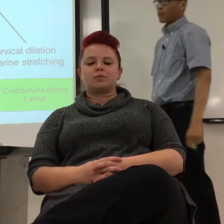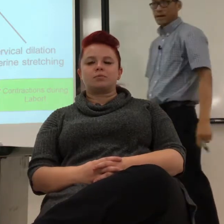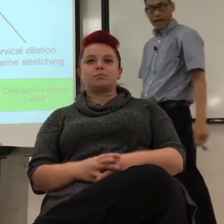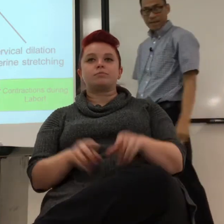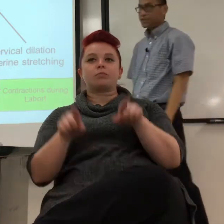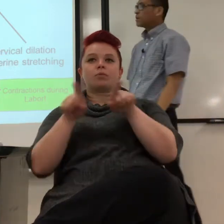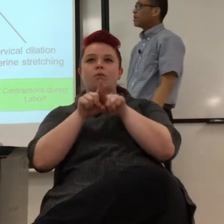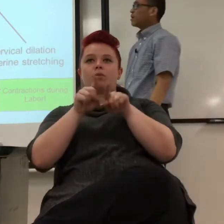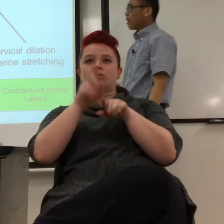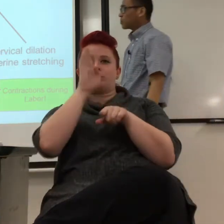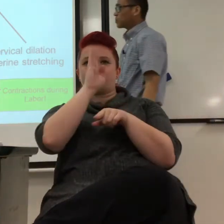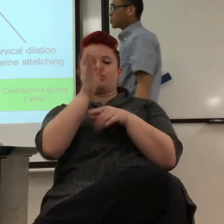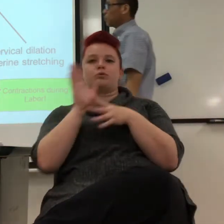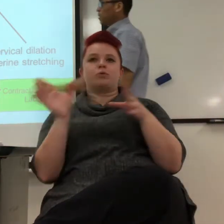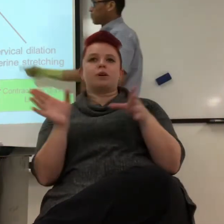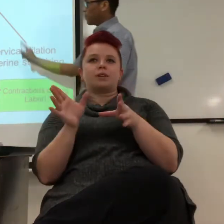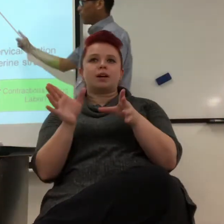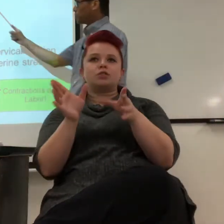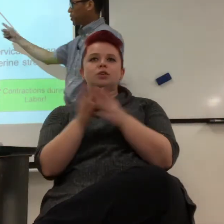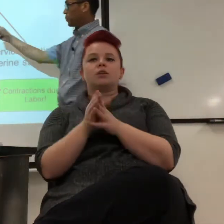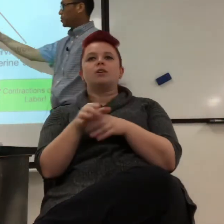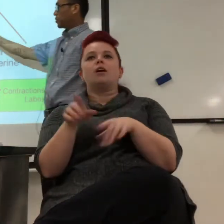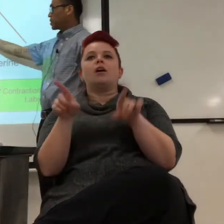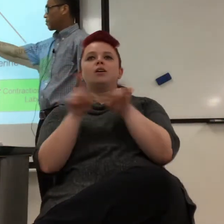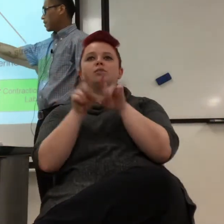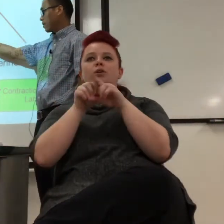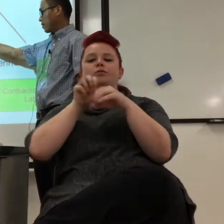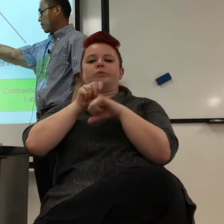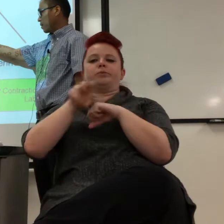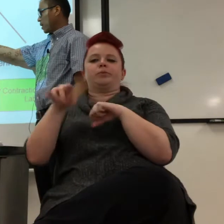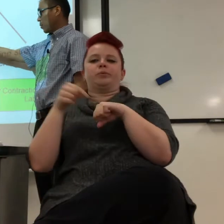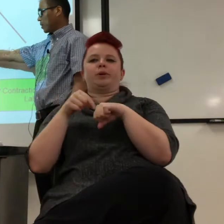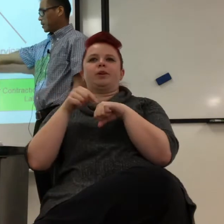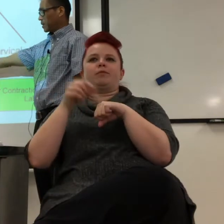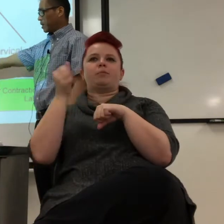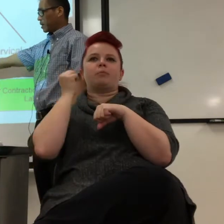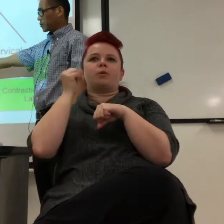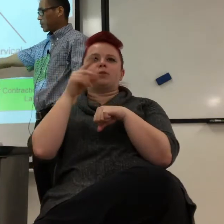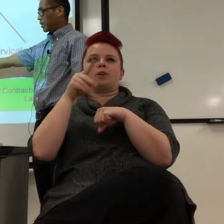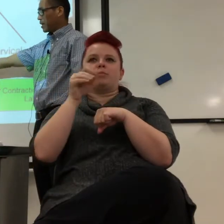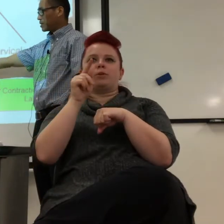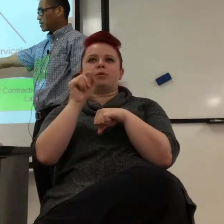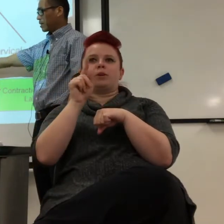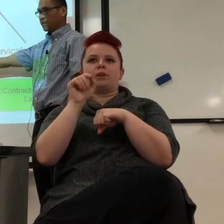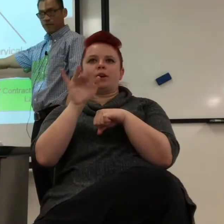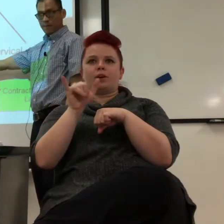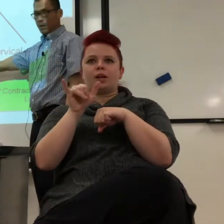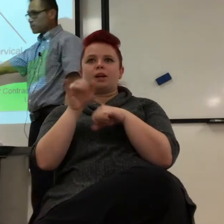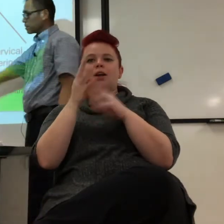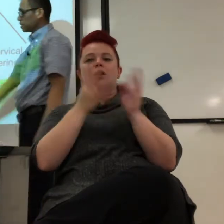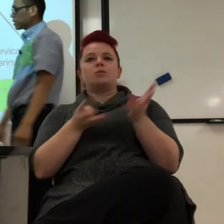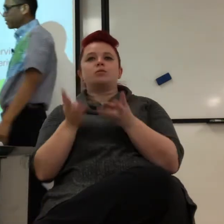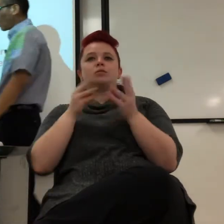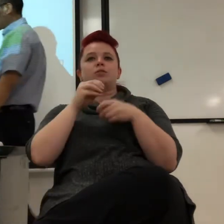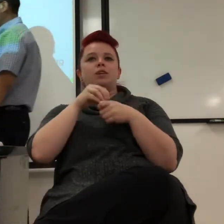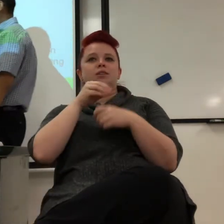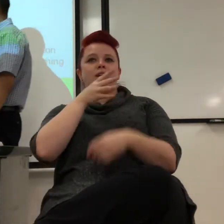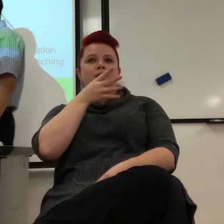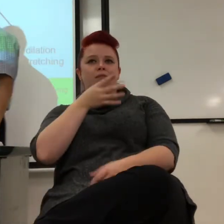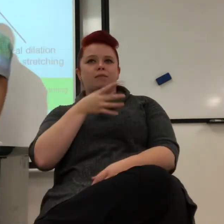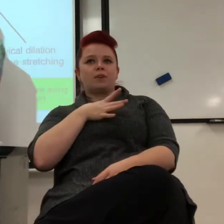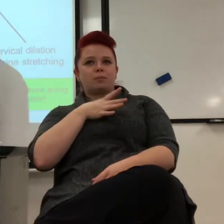Also direct action, also secreted from the posterior pituitary. And when it circulates in females, it's going to